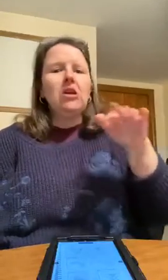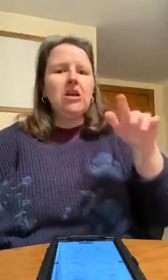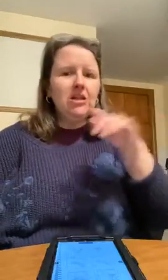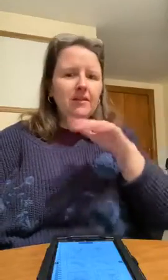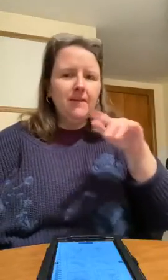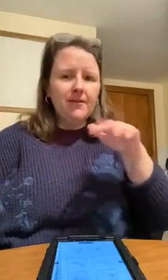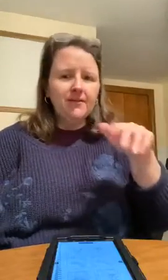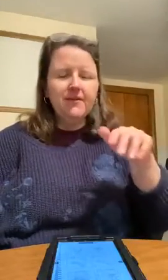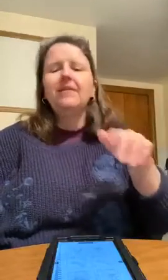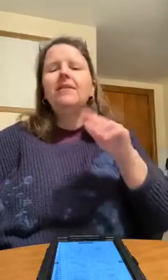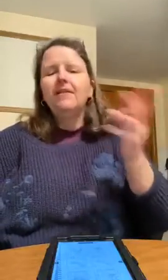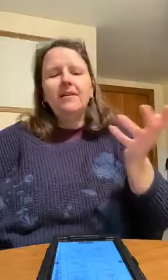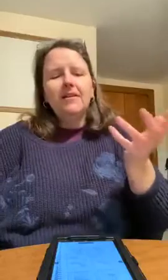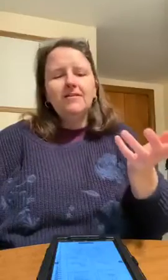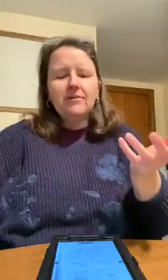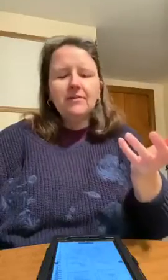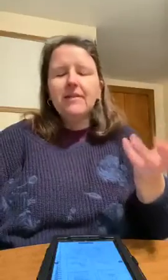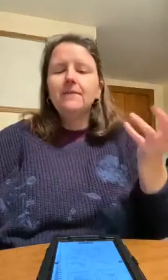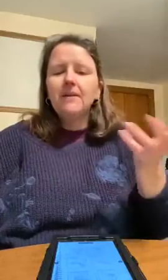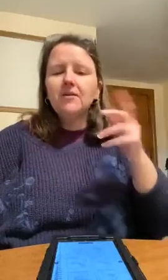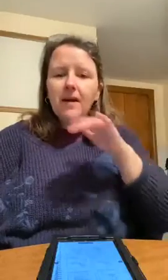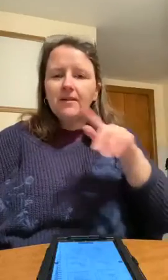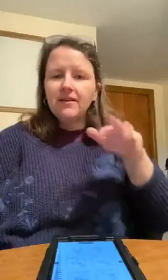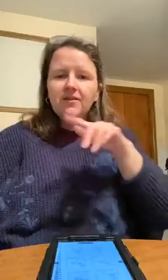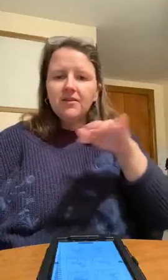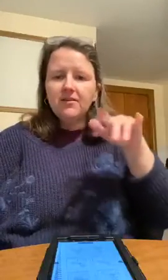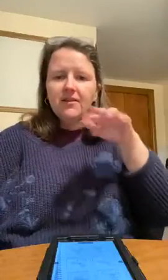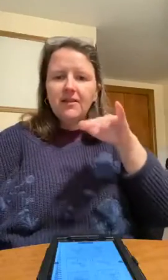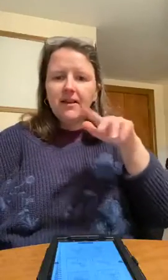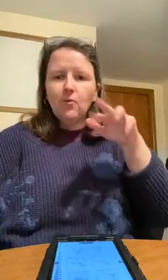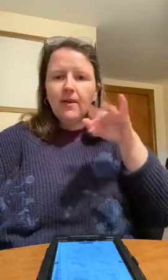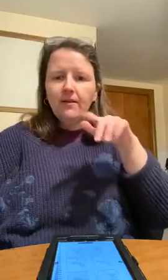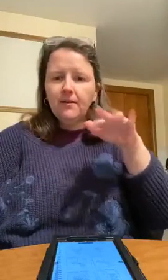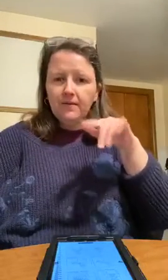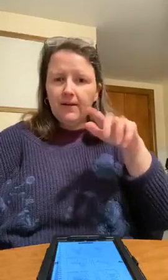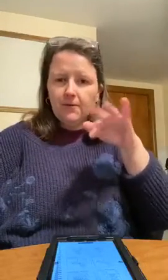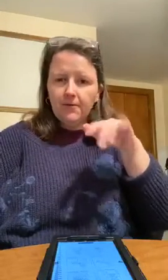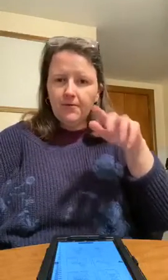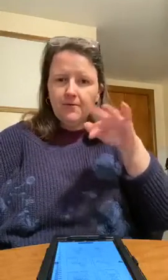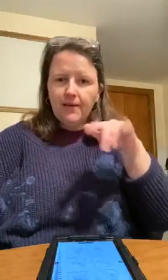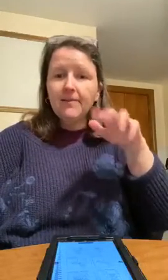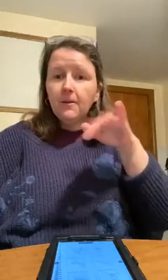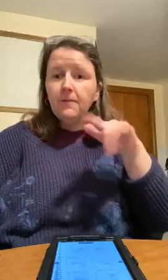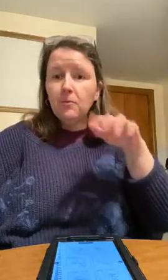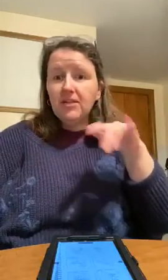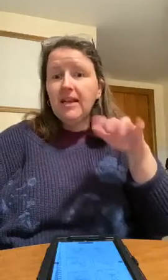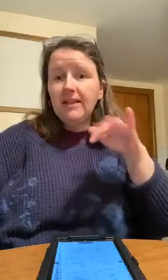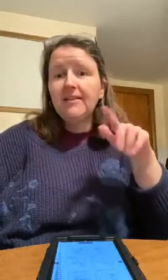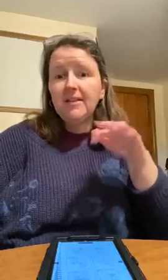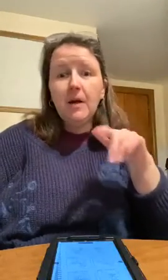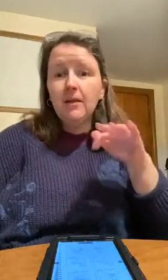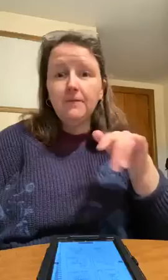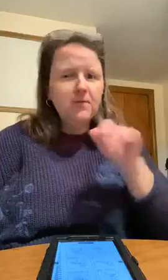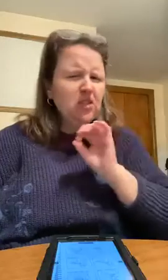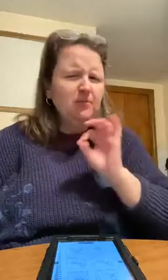Really fast. Generally, fingerspell is just, you kind of wiggle your fingers as if you're pretending to spell just